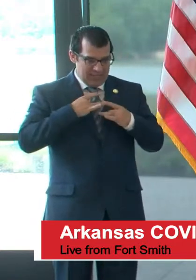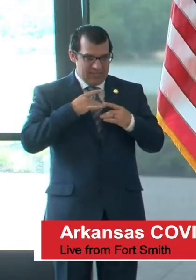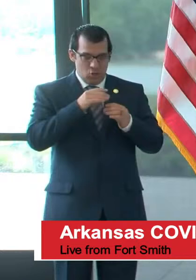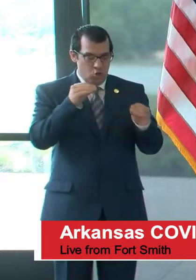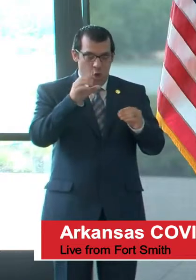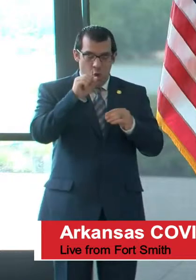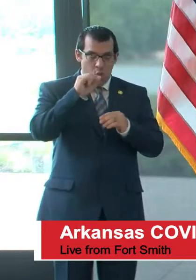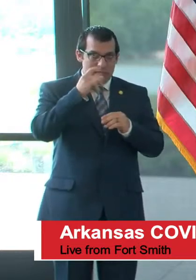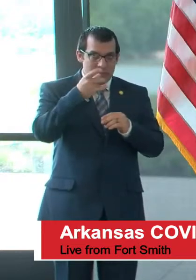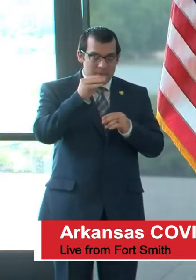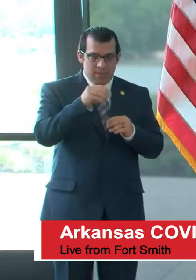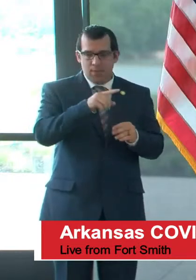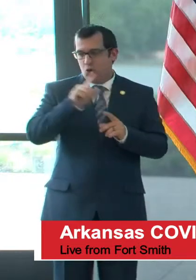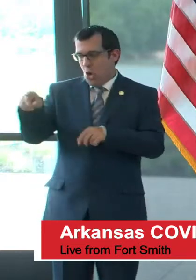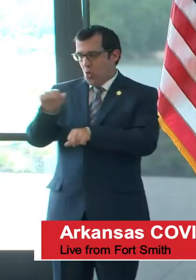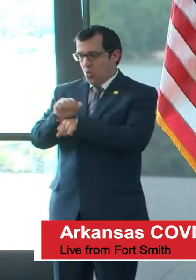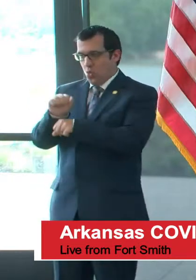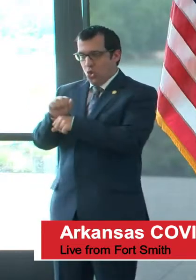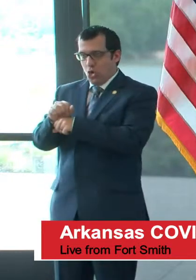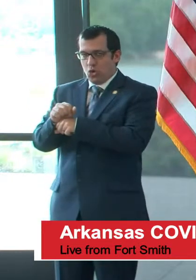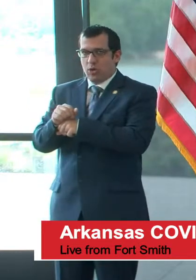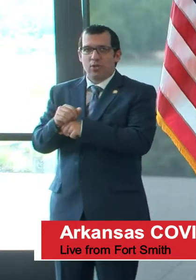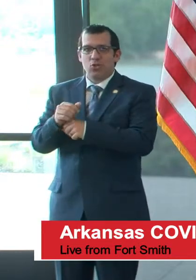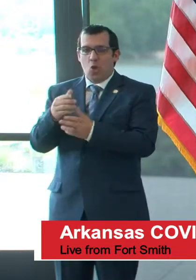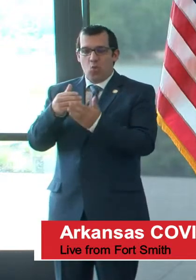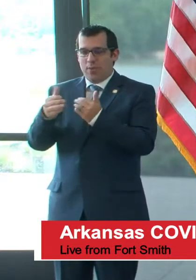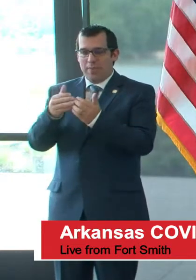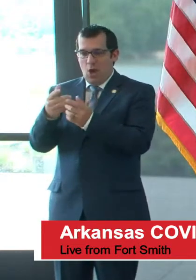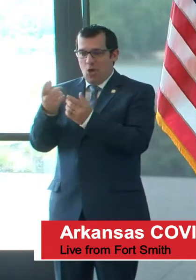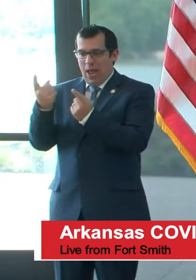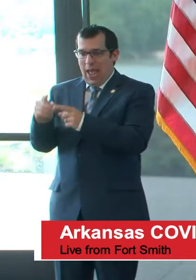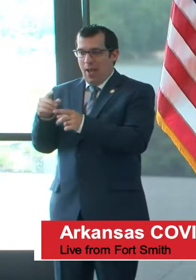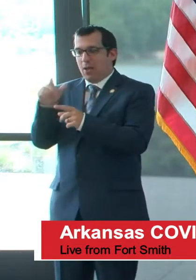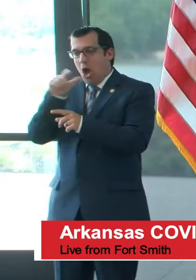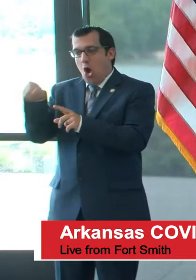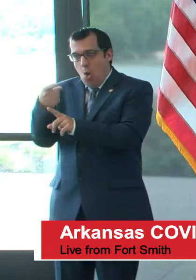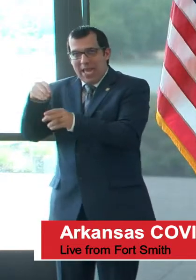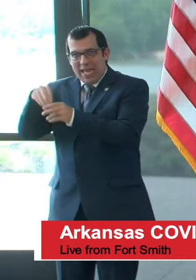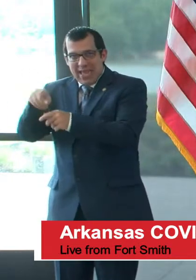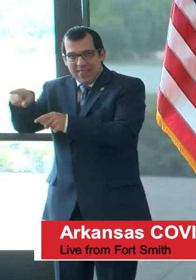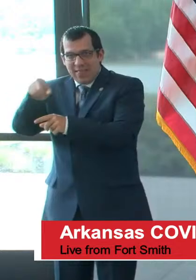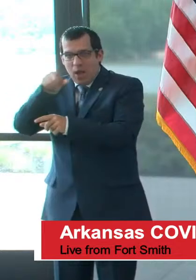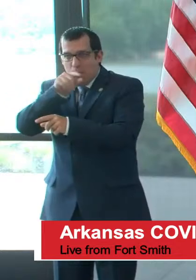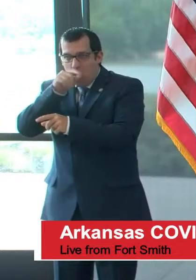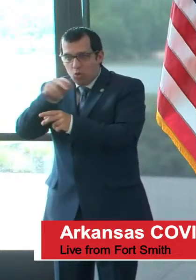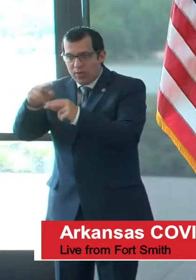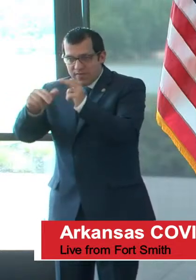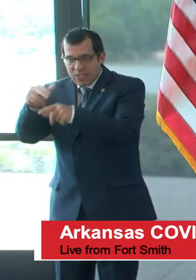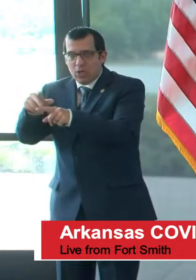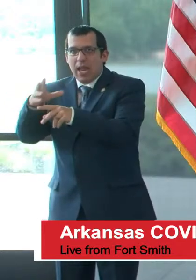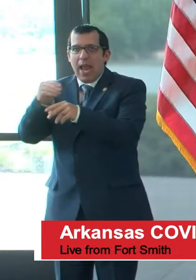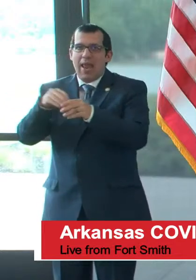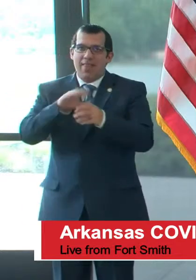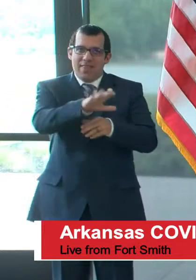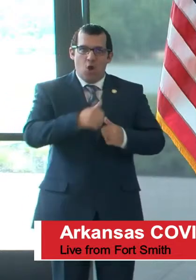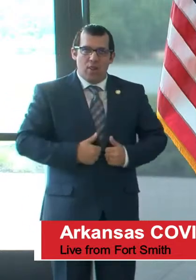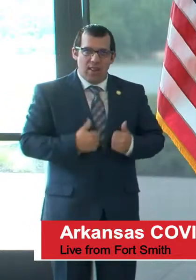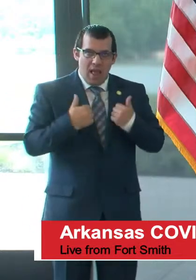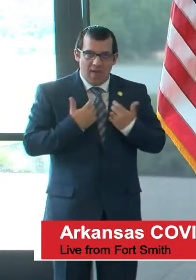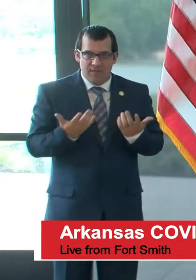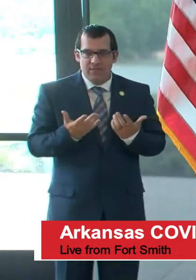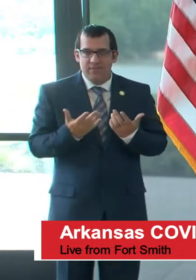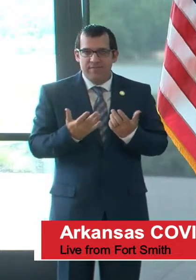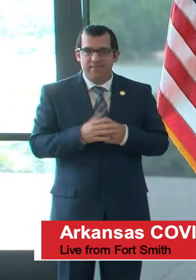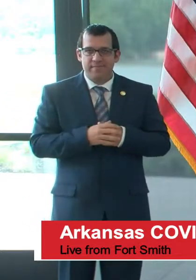work. And so it's not just what happens in the poultry facility, it's what happens in the workers' lives. In one